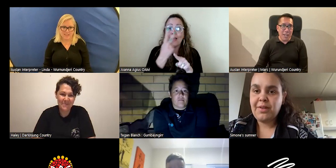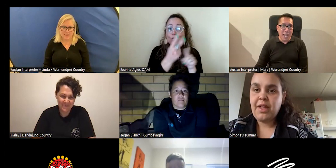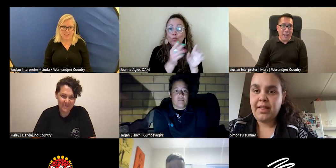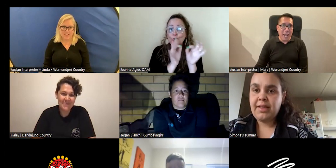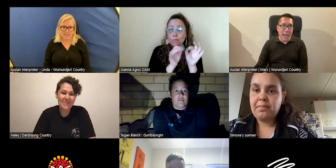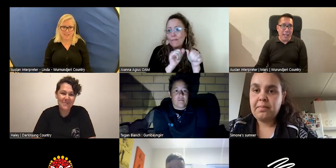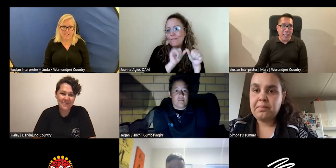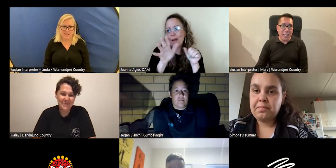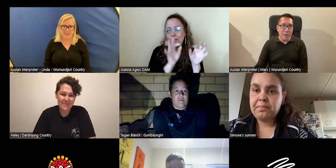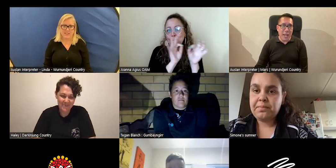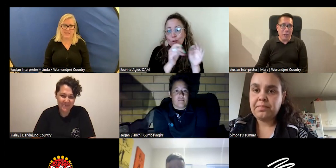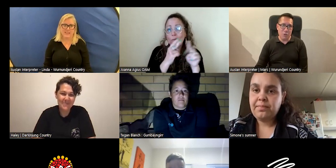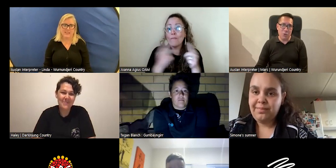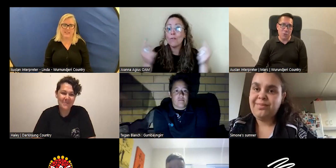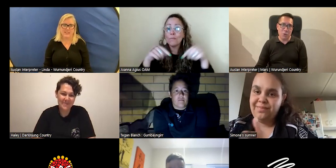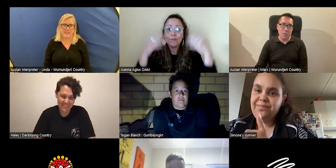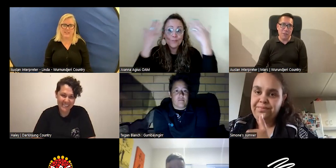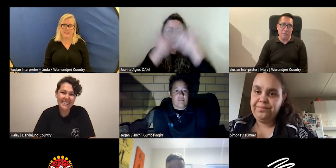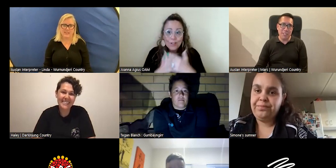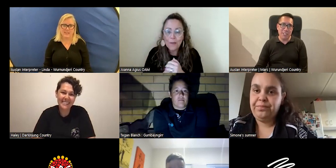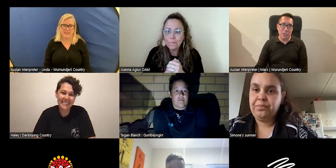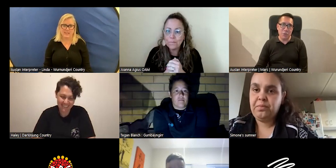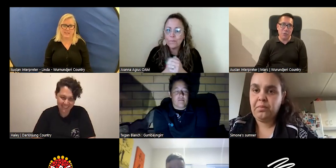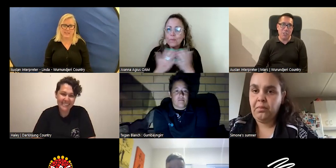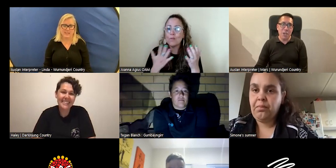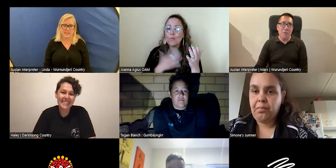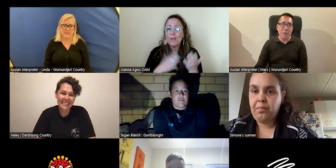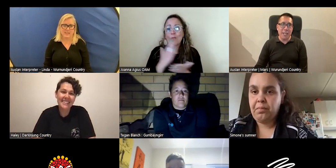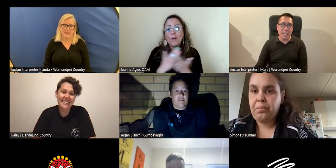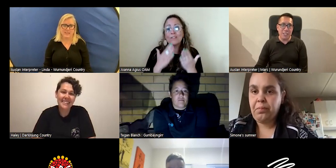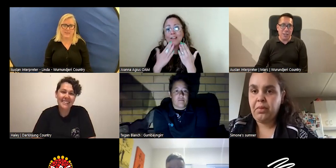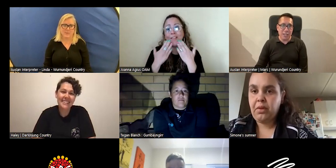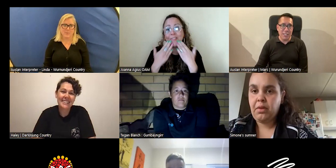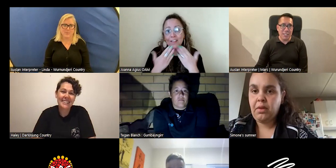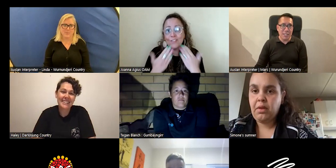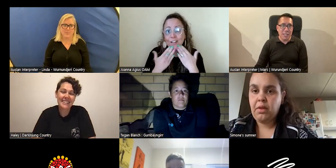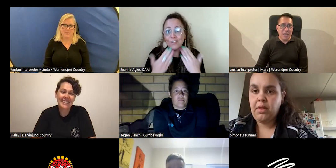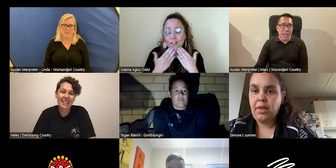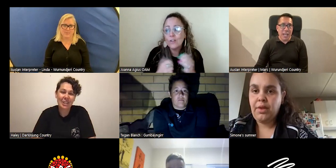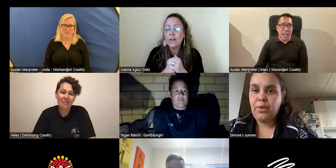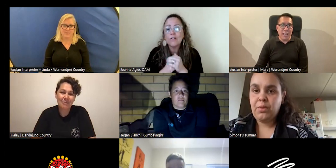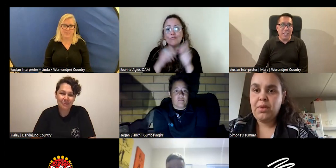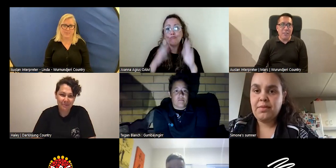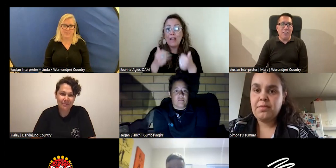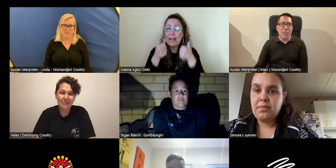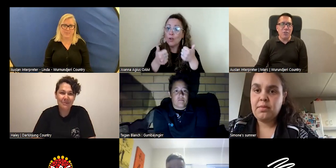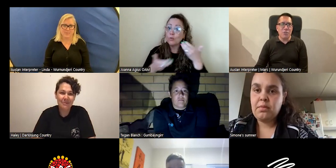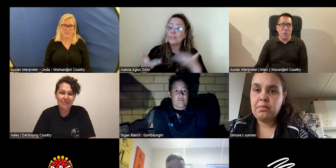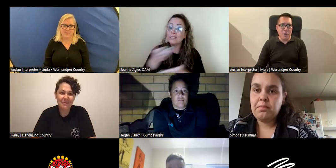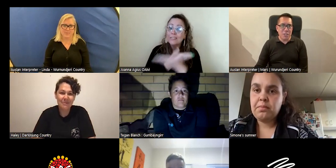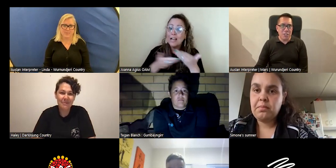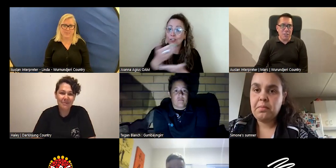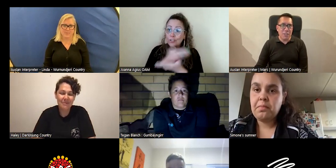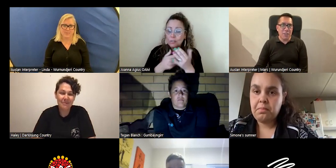Simone, and Hayley, and our interpreters, our fantastic interpreters, for being here tonight. And thank you